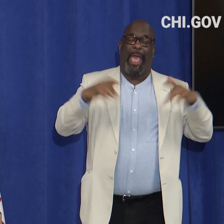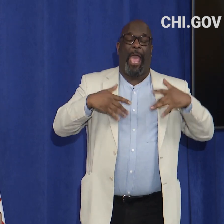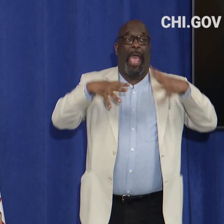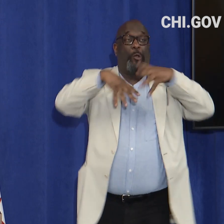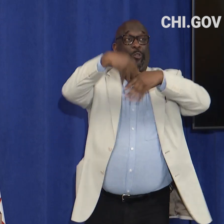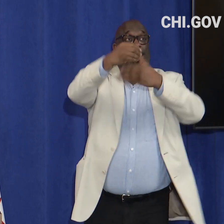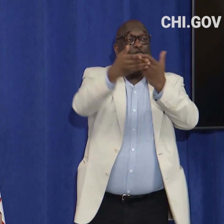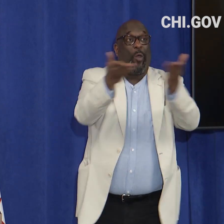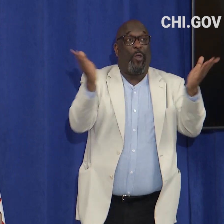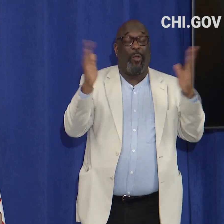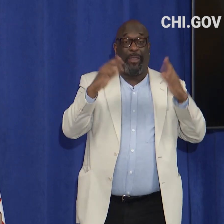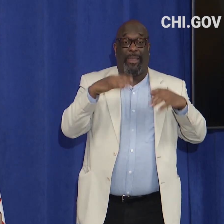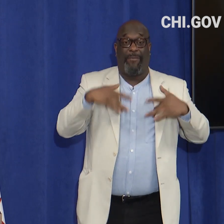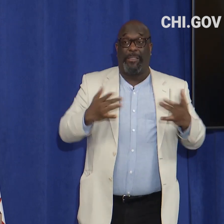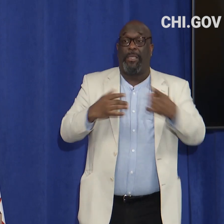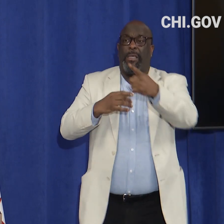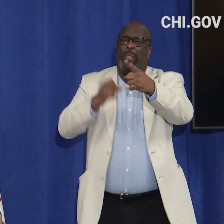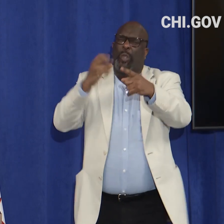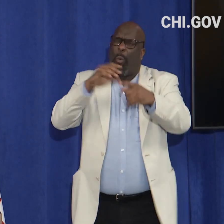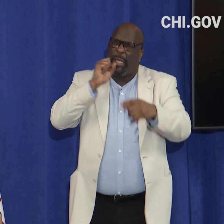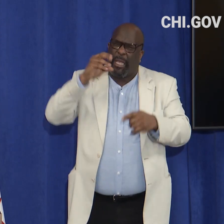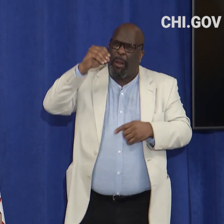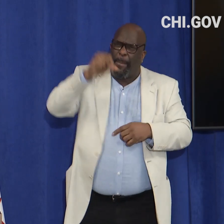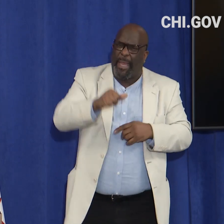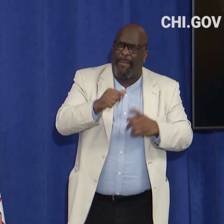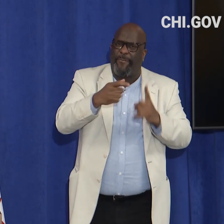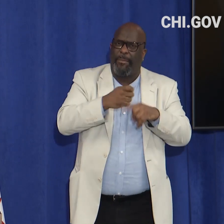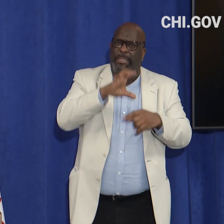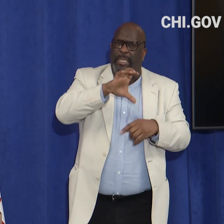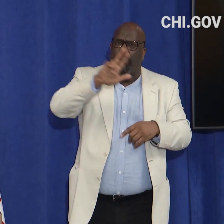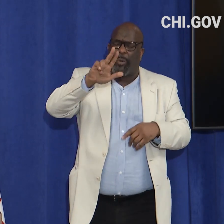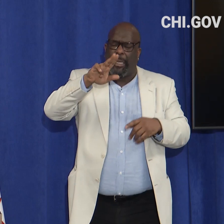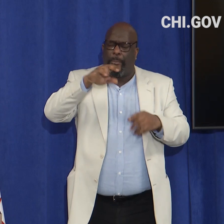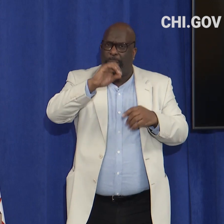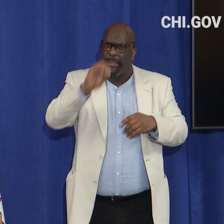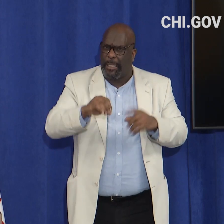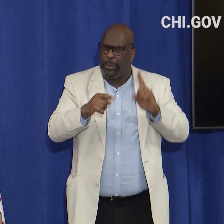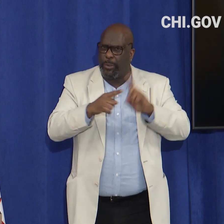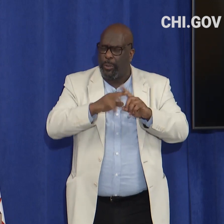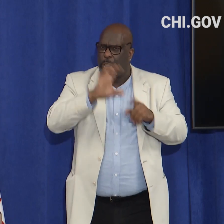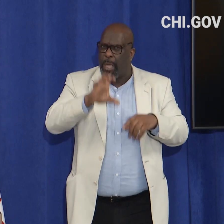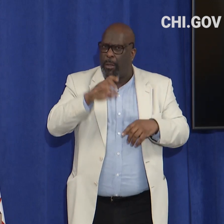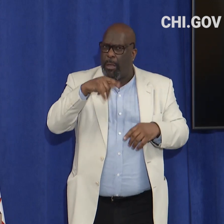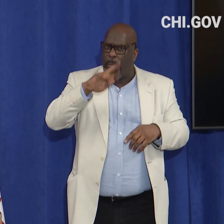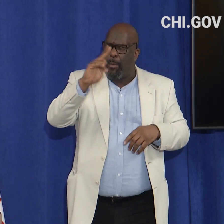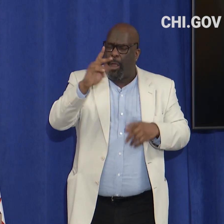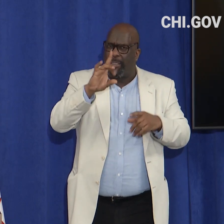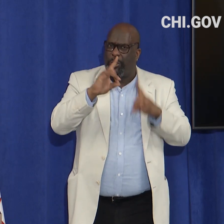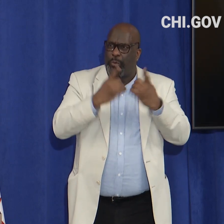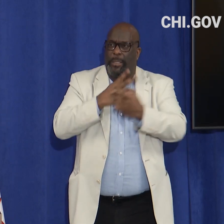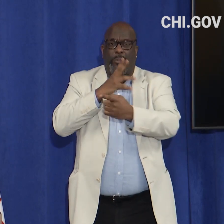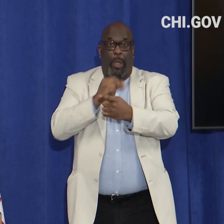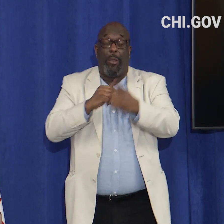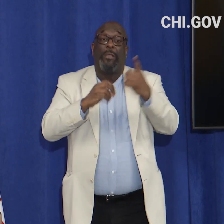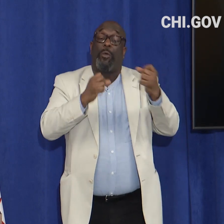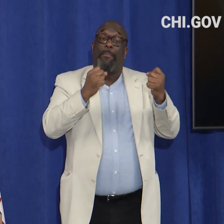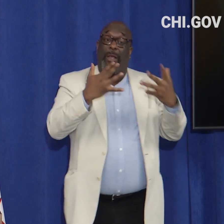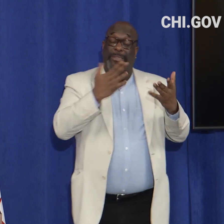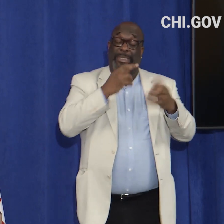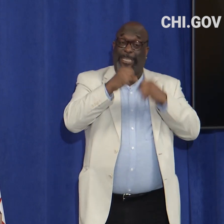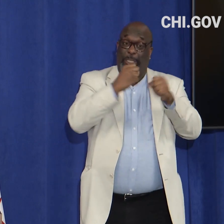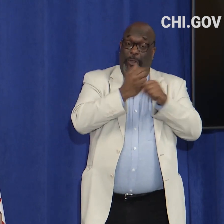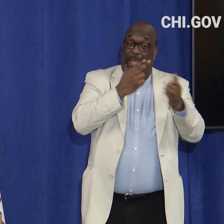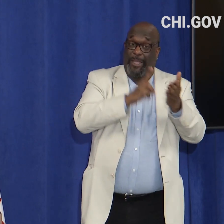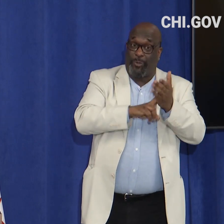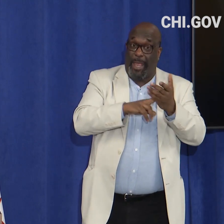Was there a payout from C3 Presents to the Chicago Park District or vice versa? No. Was the multi-year contract terminated